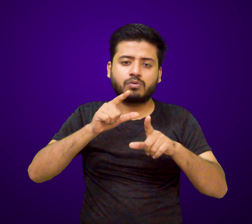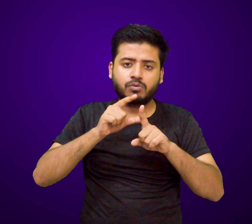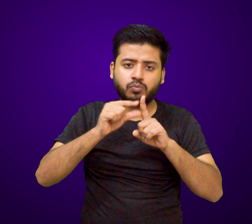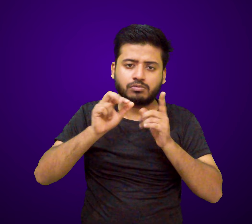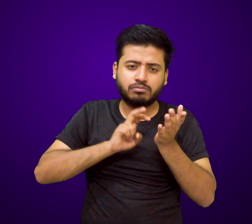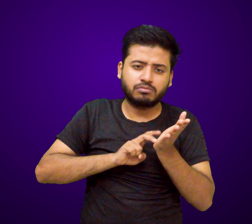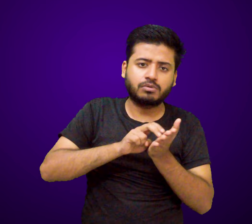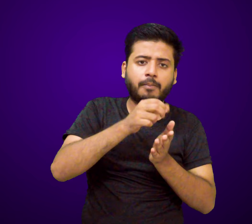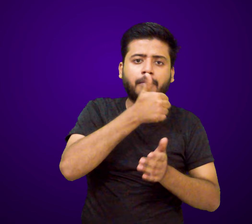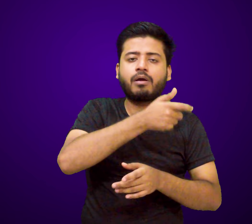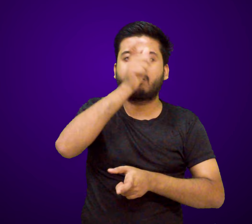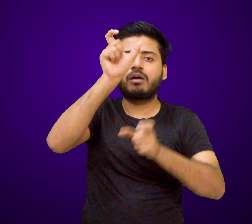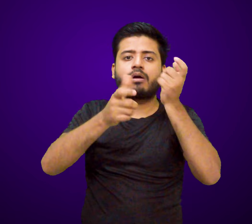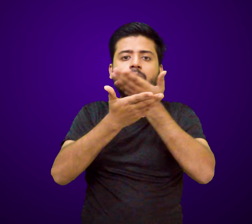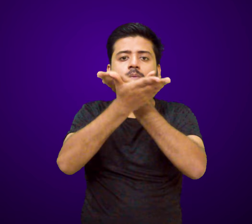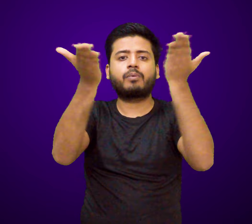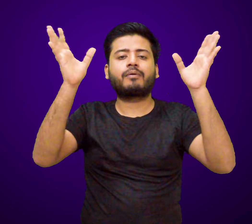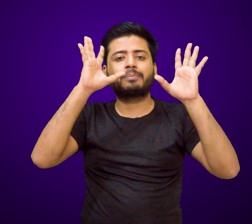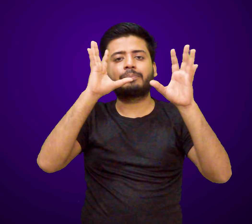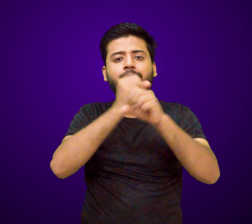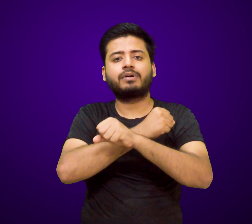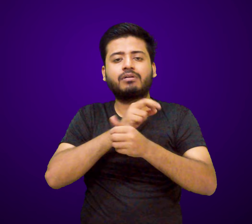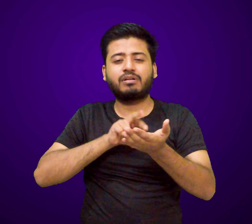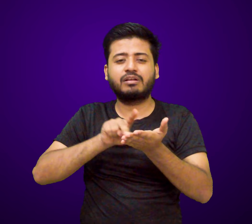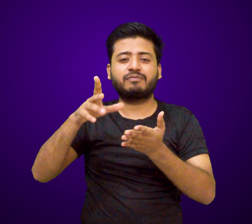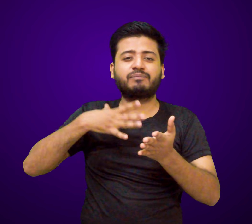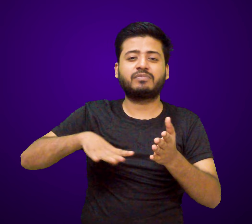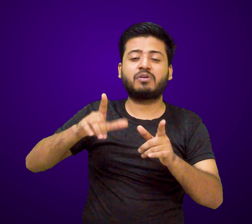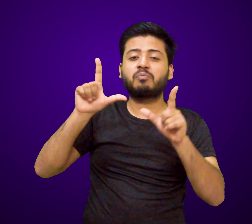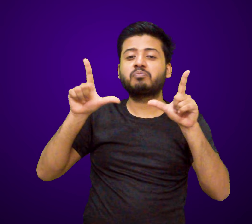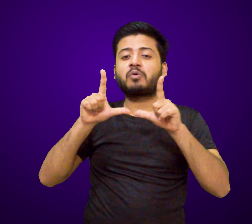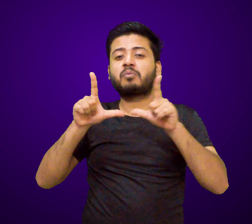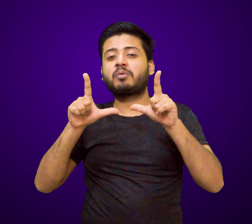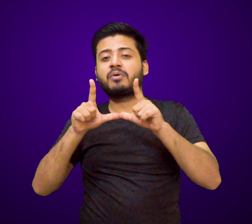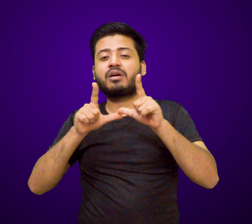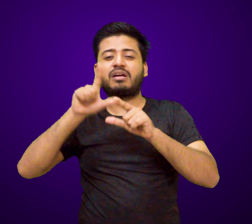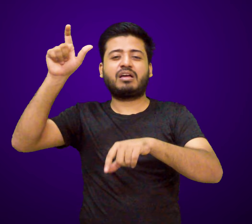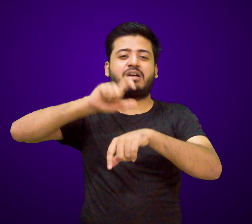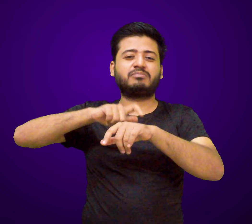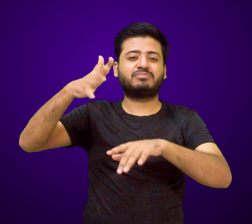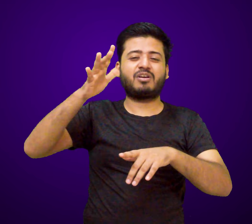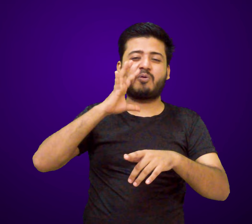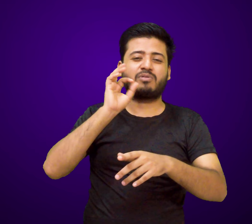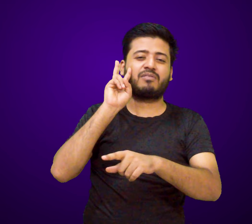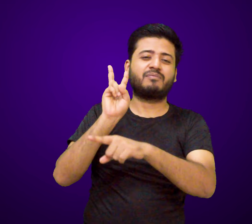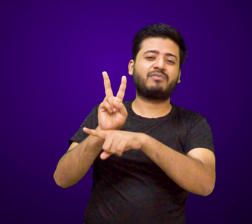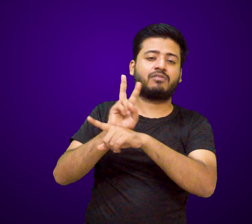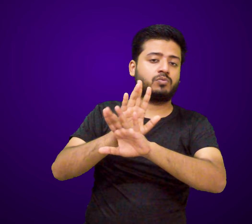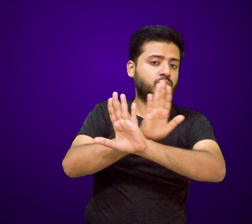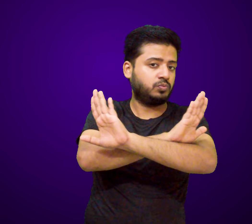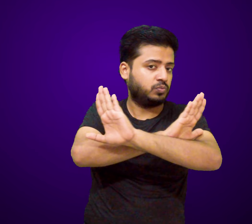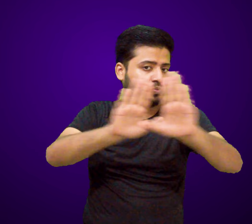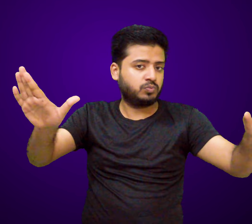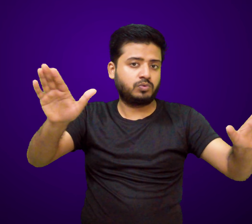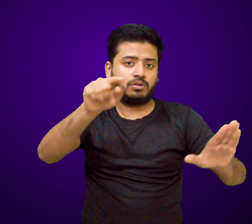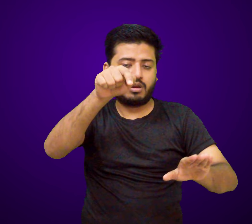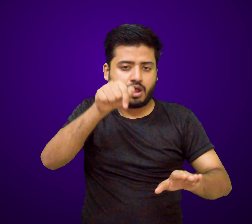problems affect your ability to perform routine activities. Include difficulties with household chores, such as